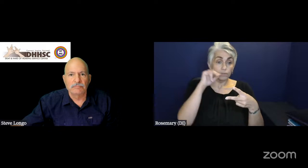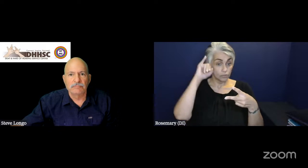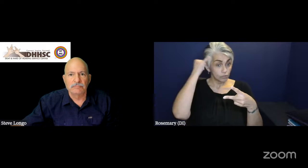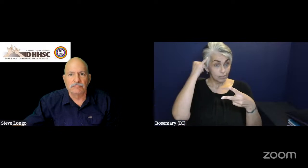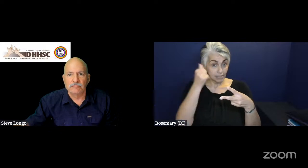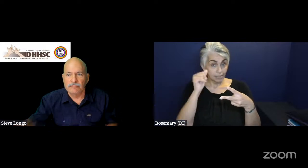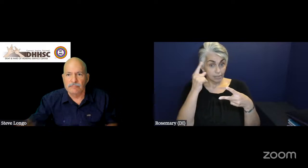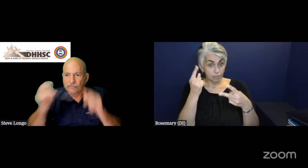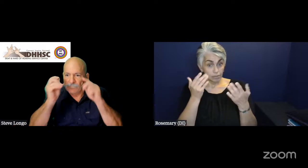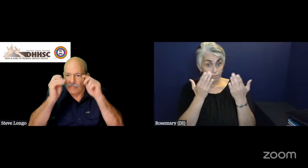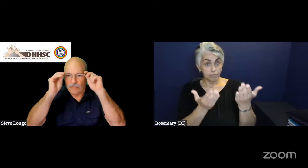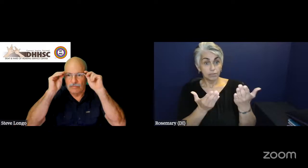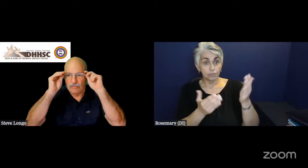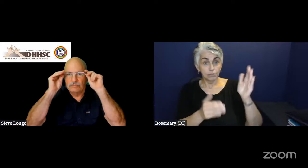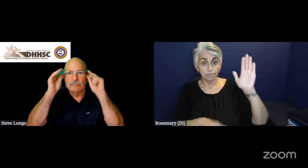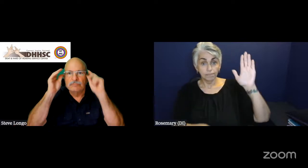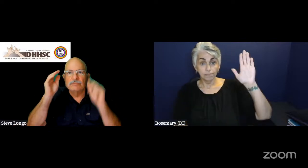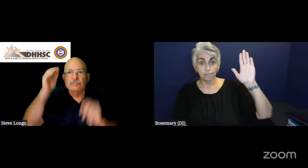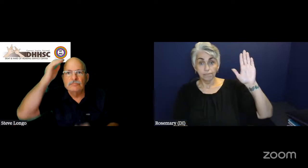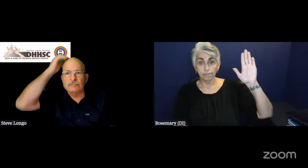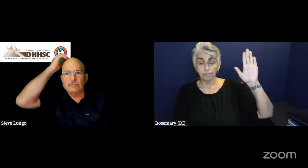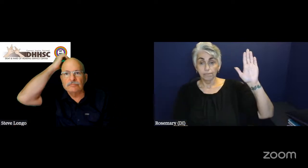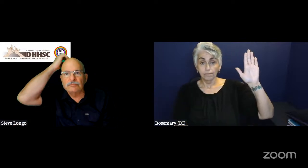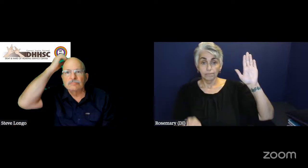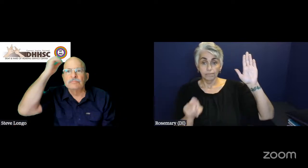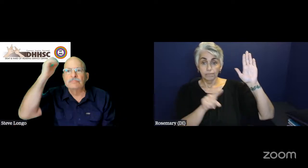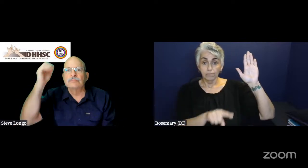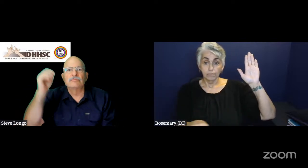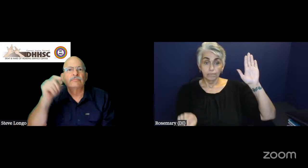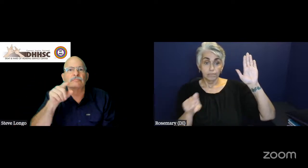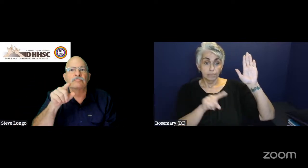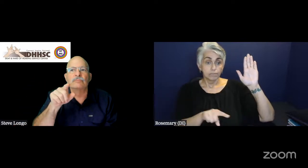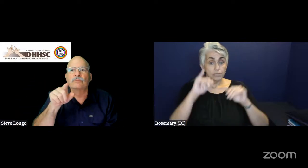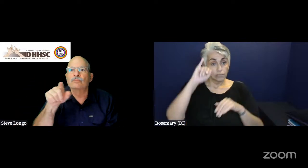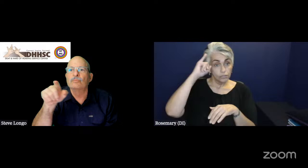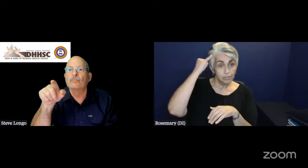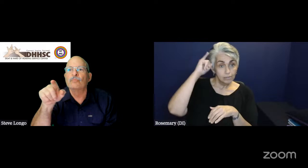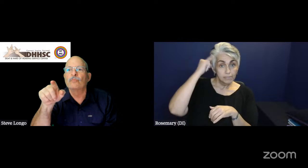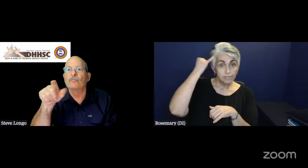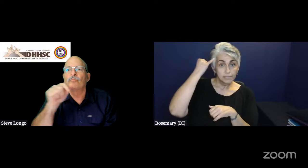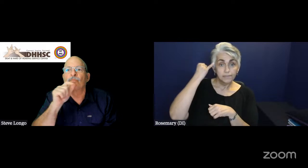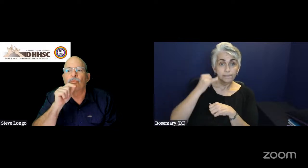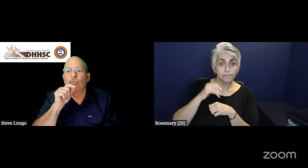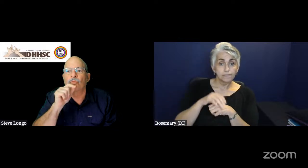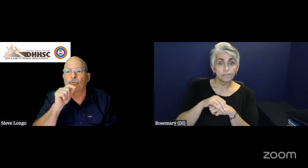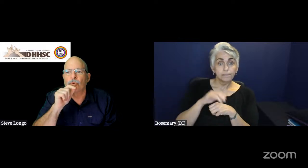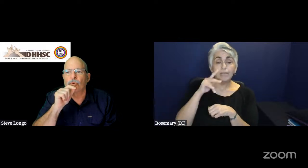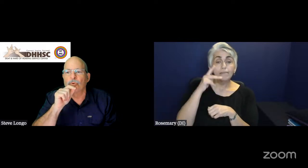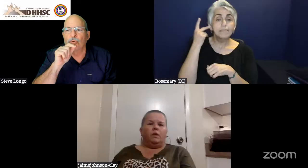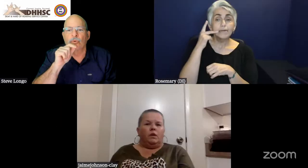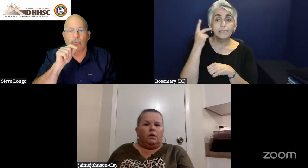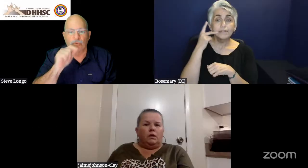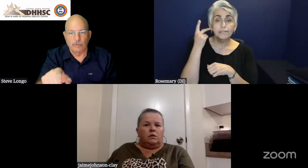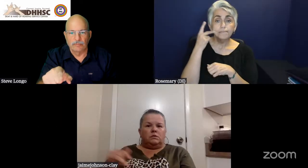renew their terms. Does anyone want to make that motion? Anyone want to move that